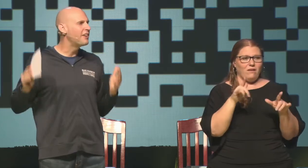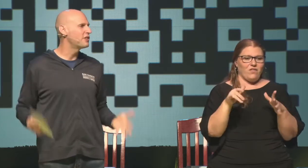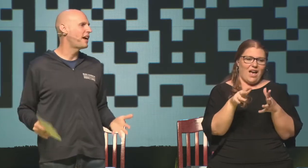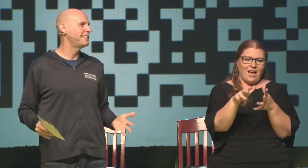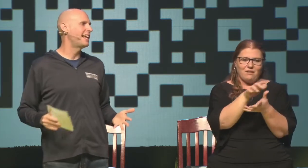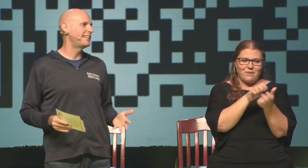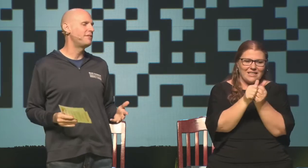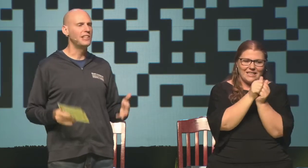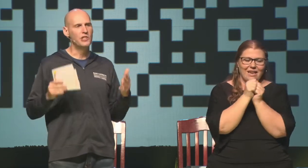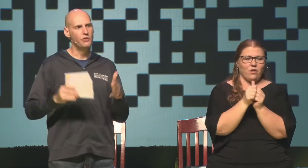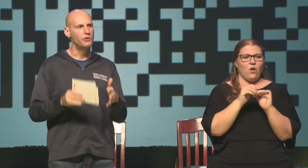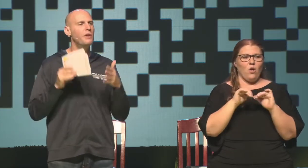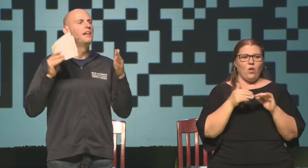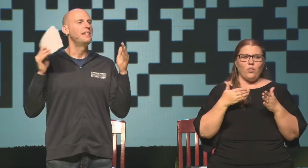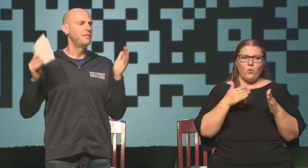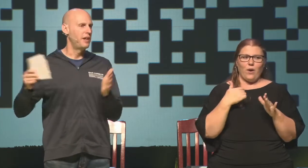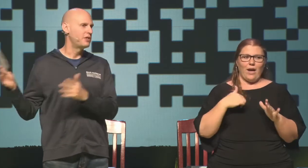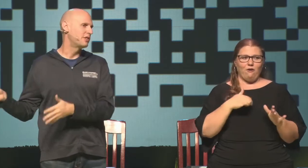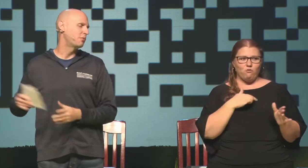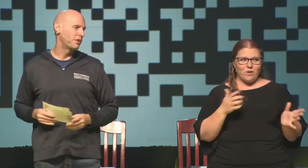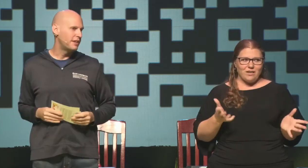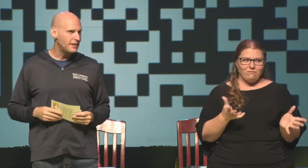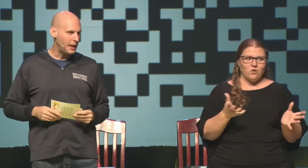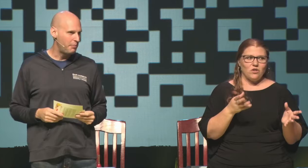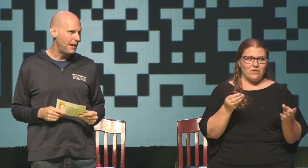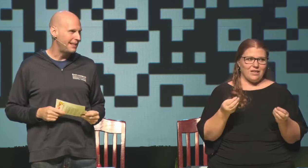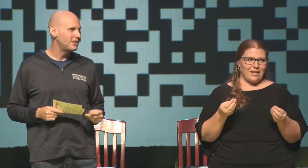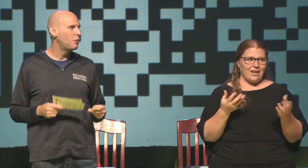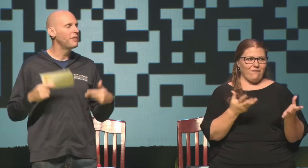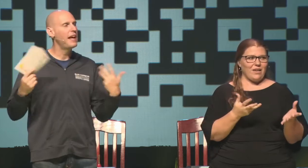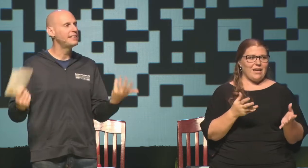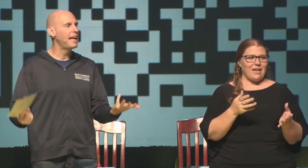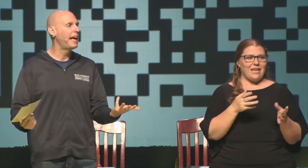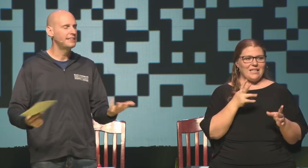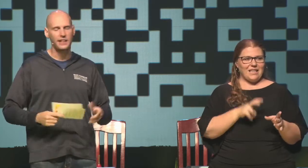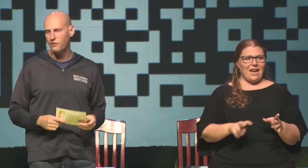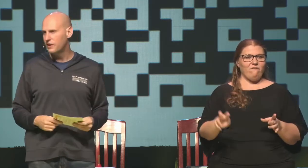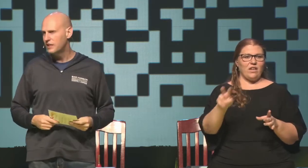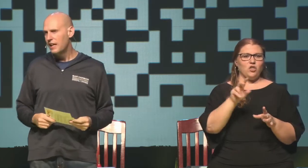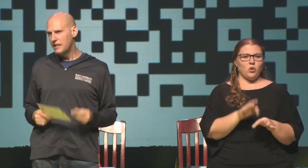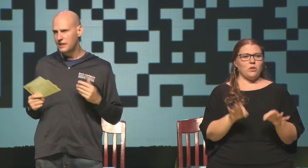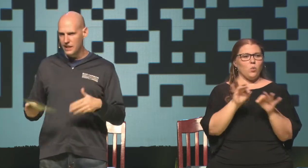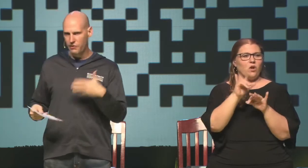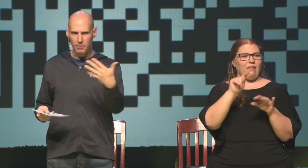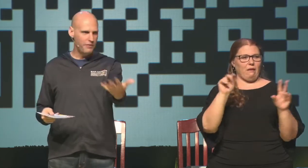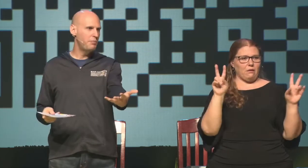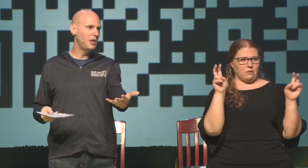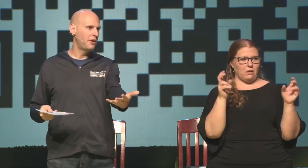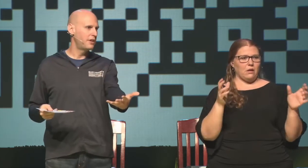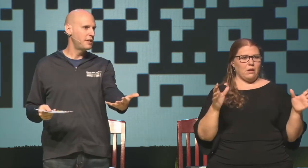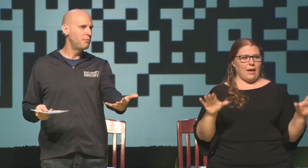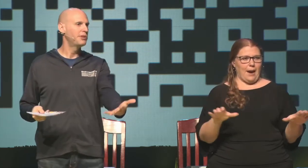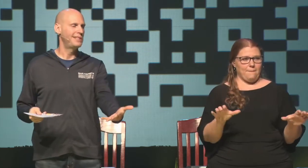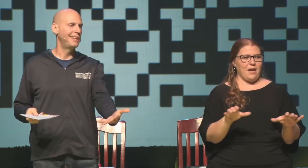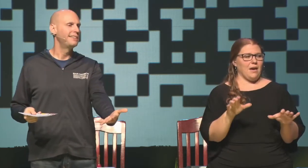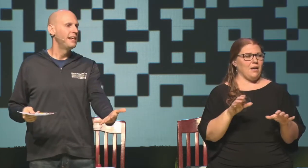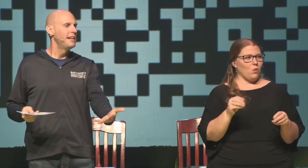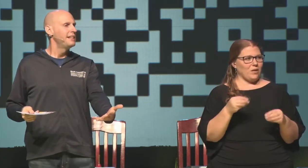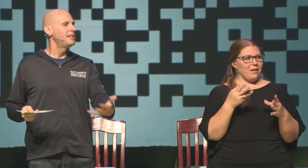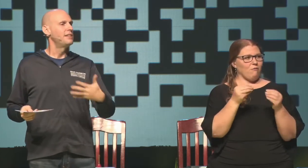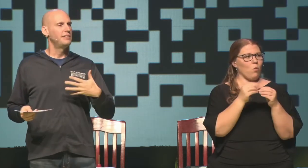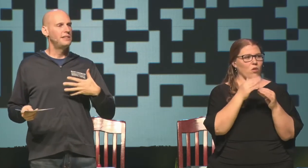and energize that giving is through the Adventure is Worth It campaign. And so what that is asking of us is to give above and beyond our